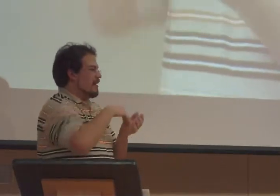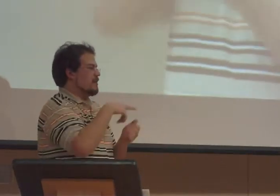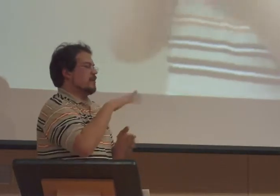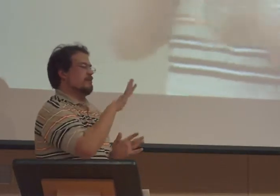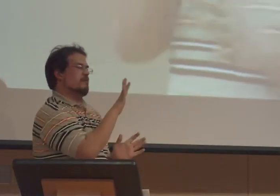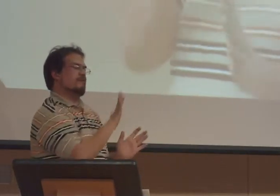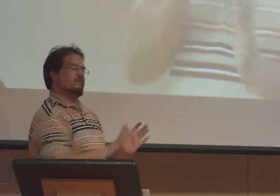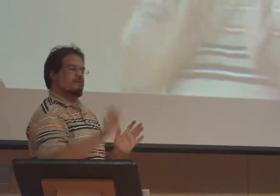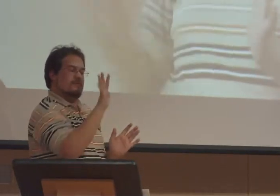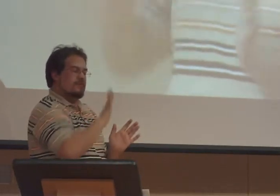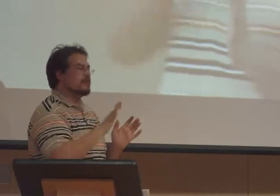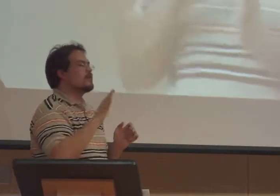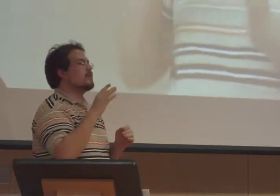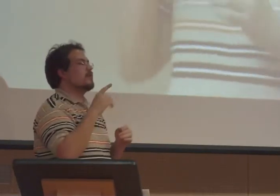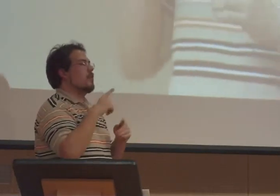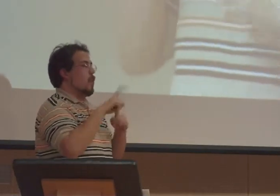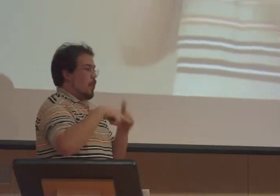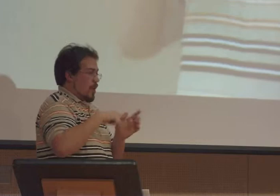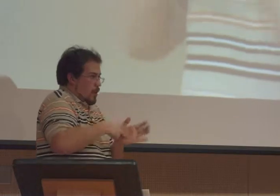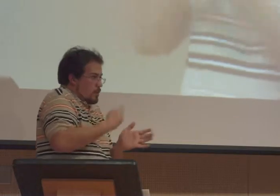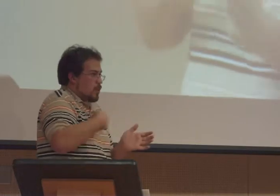recommendations that we have and then allow them to respond.